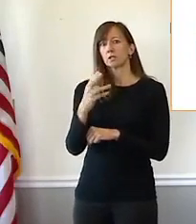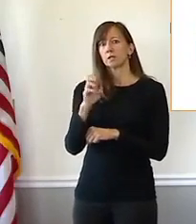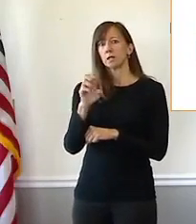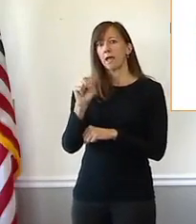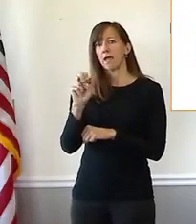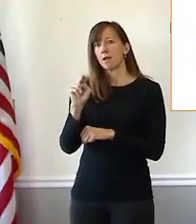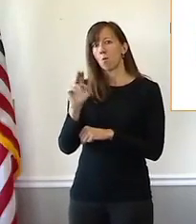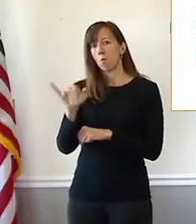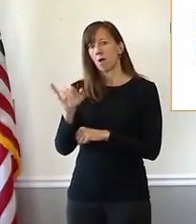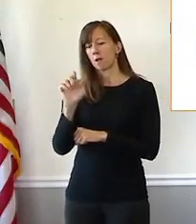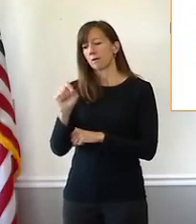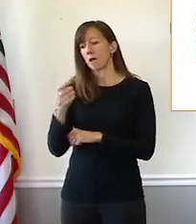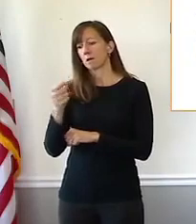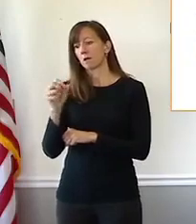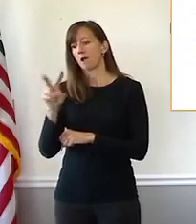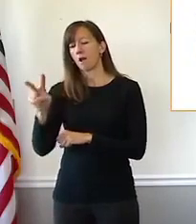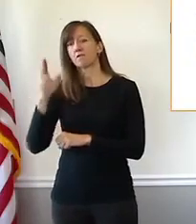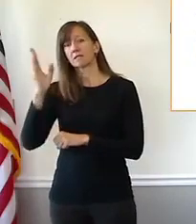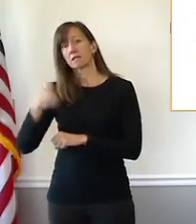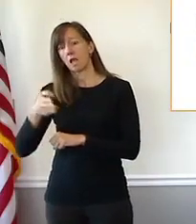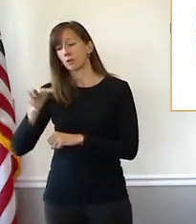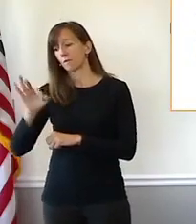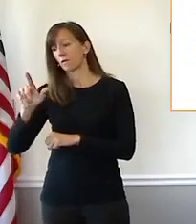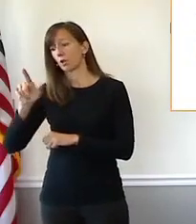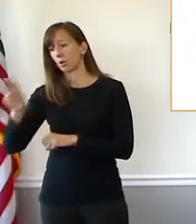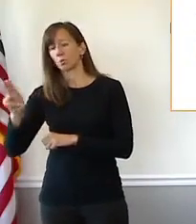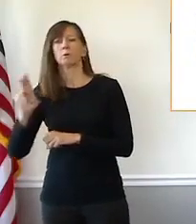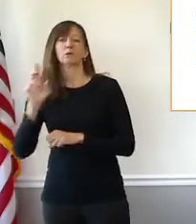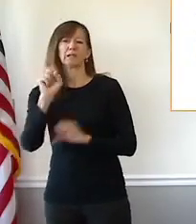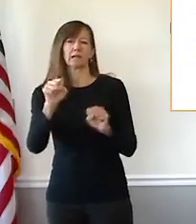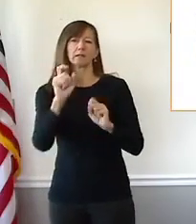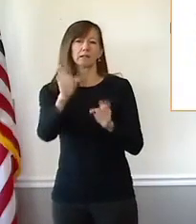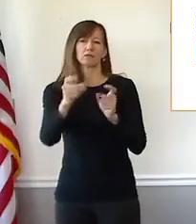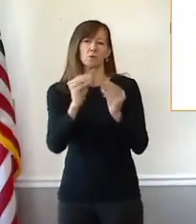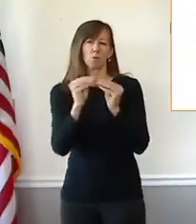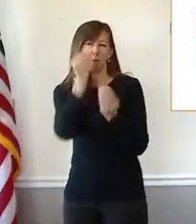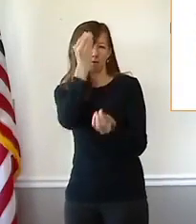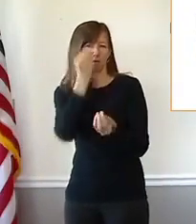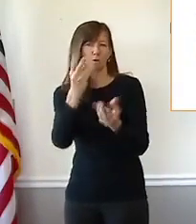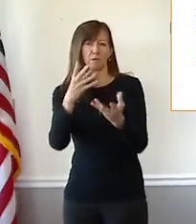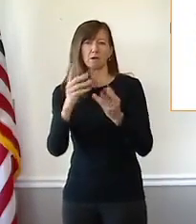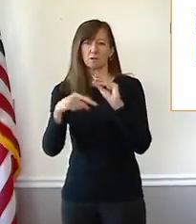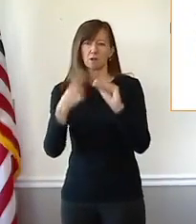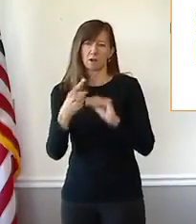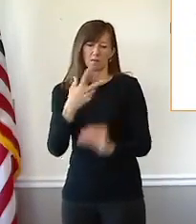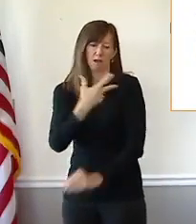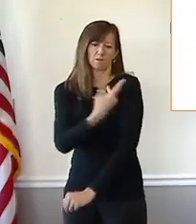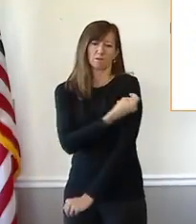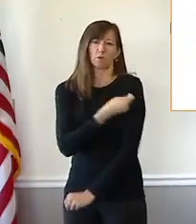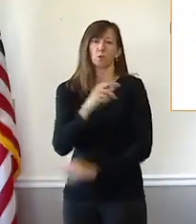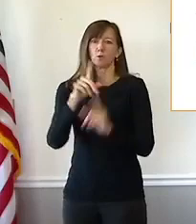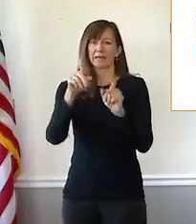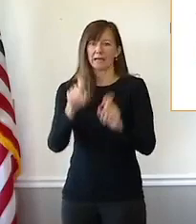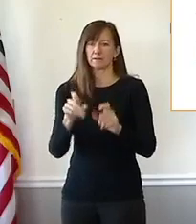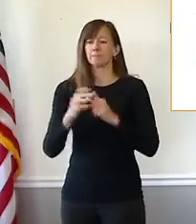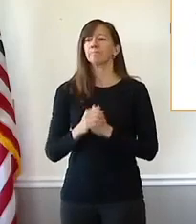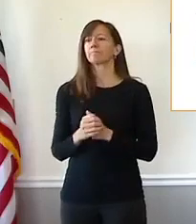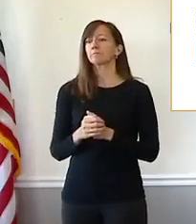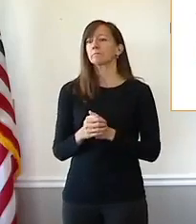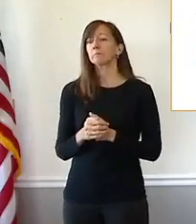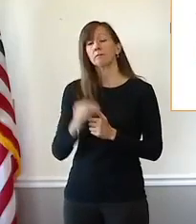dutchessny.gov/flu, you'll be able to get information regarding getting a flu test. So if you have a